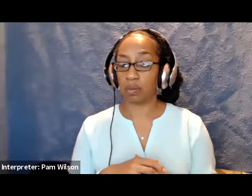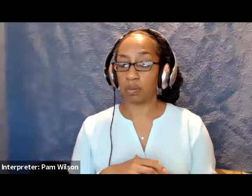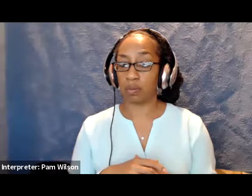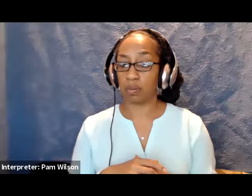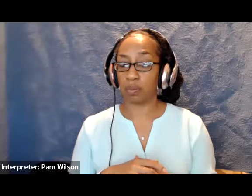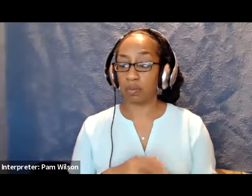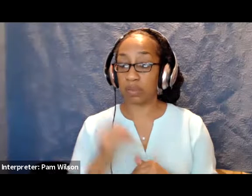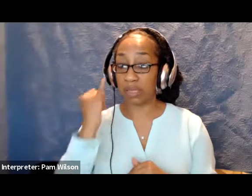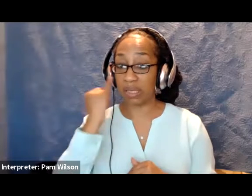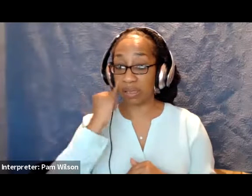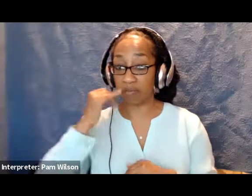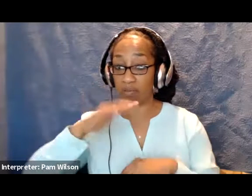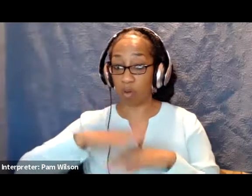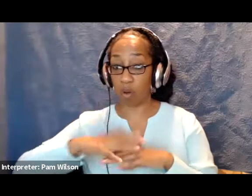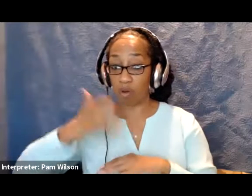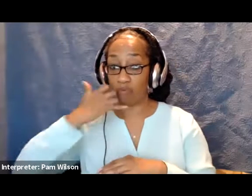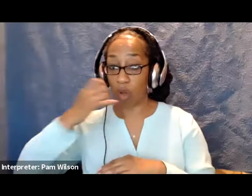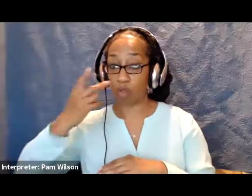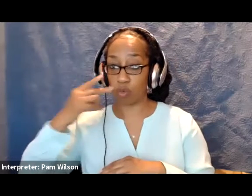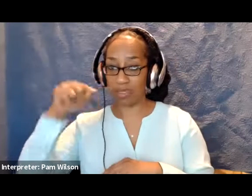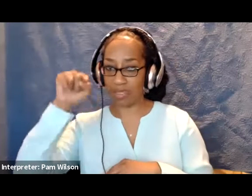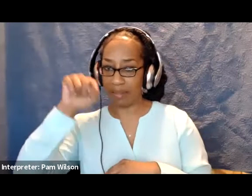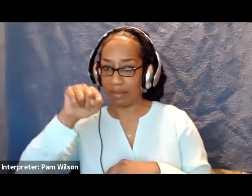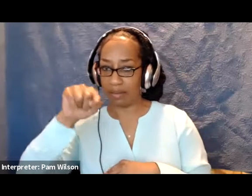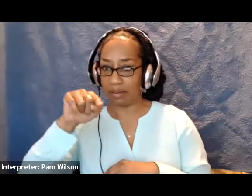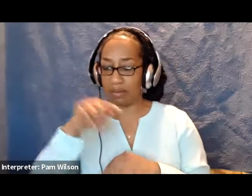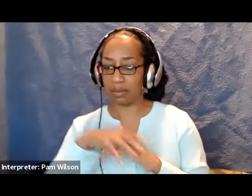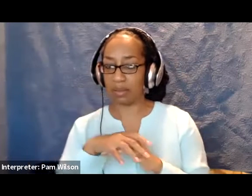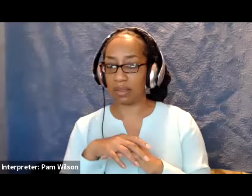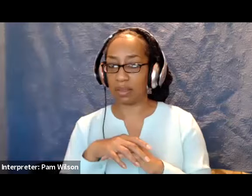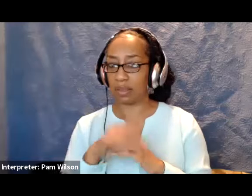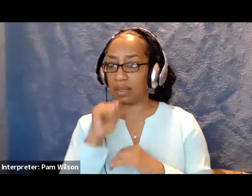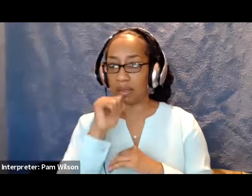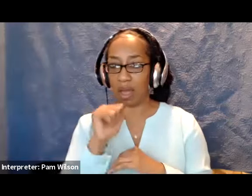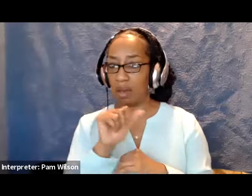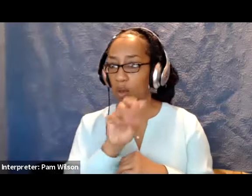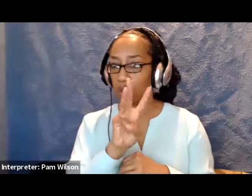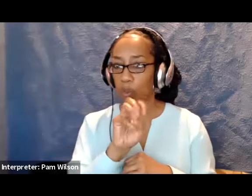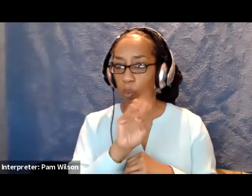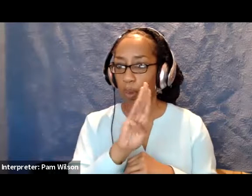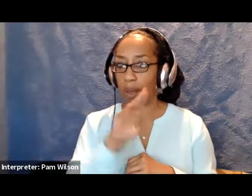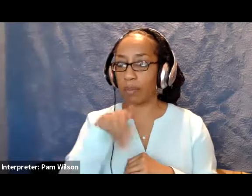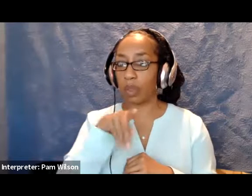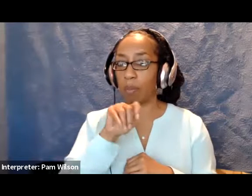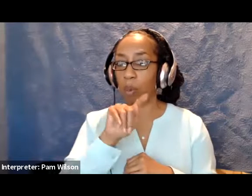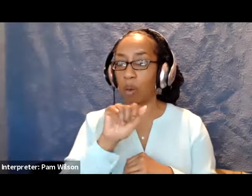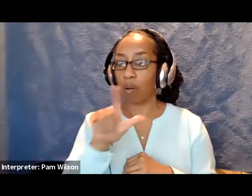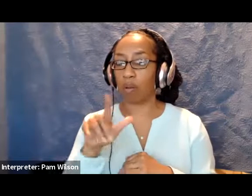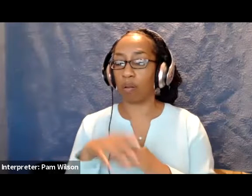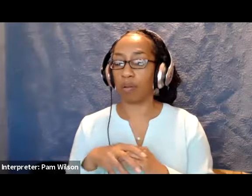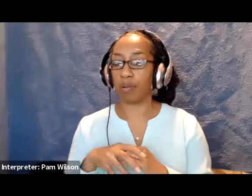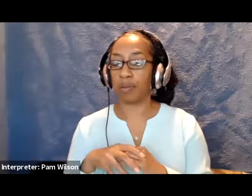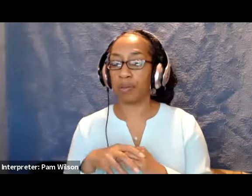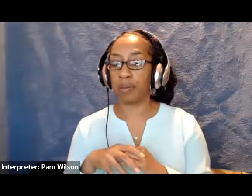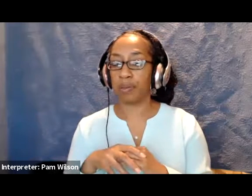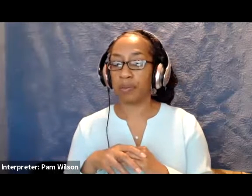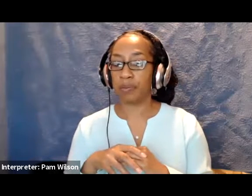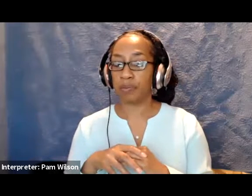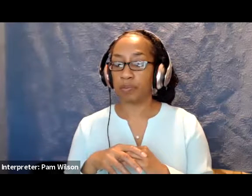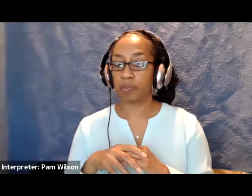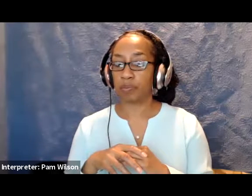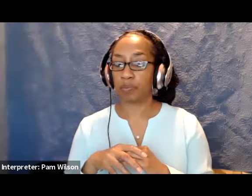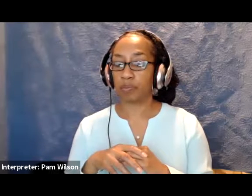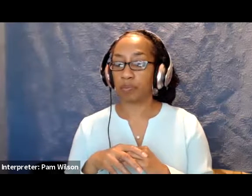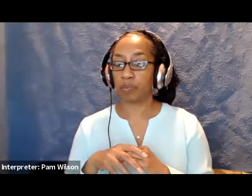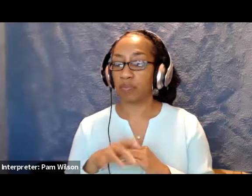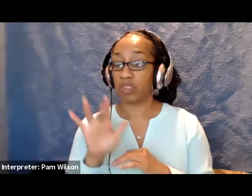your phone or anywhere else but your web portal. All right. You're just going to click and say